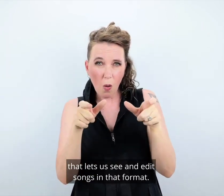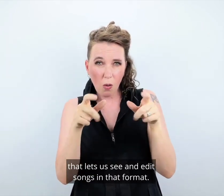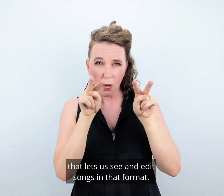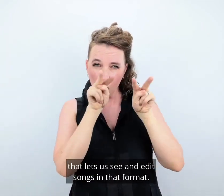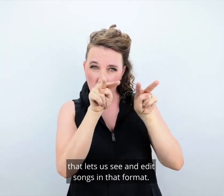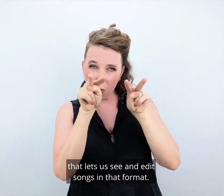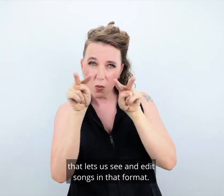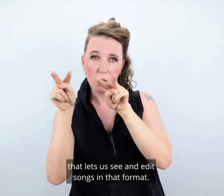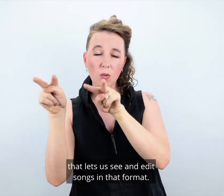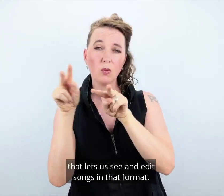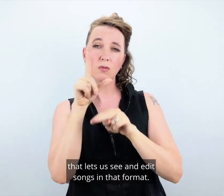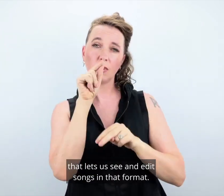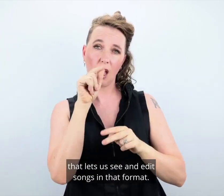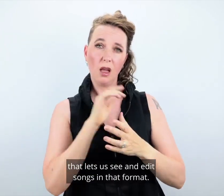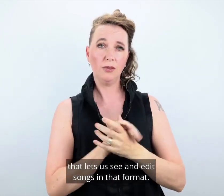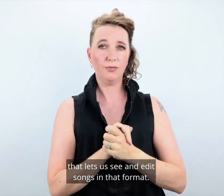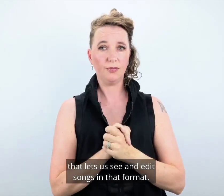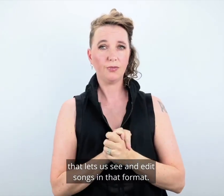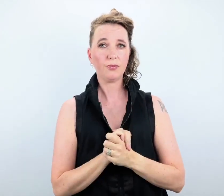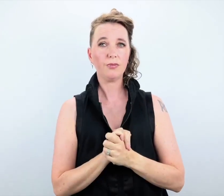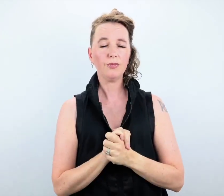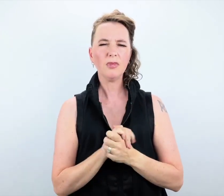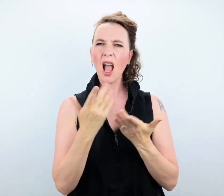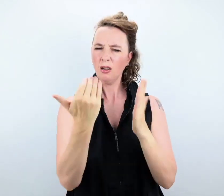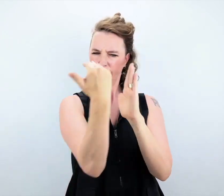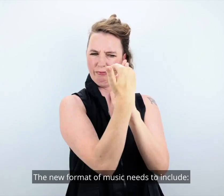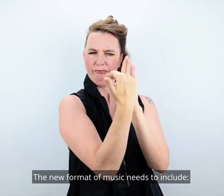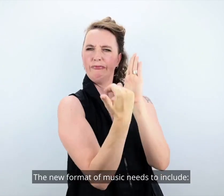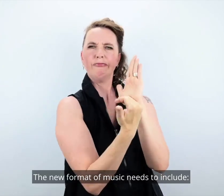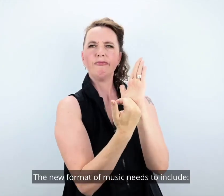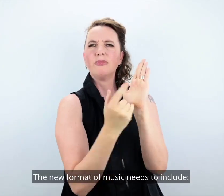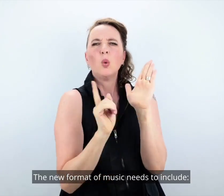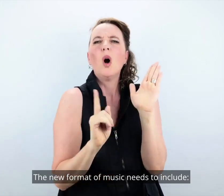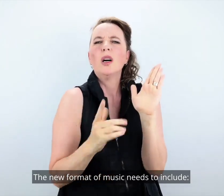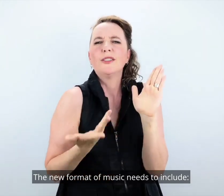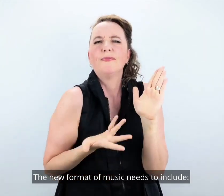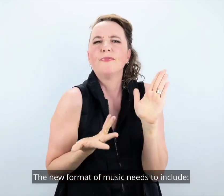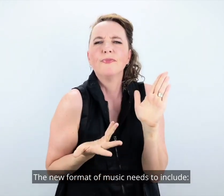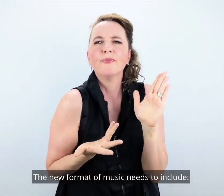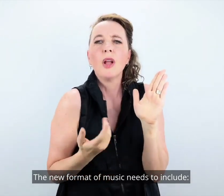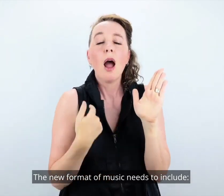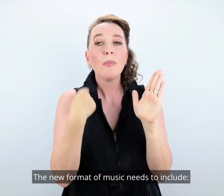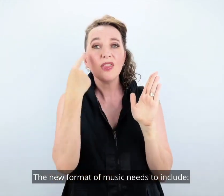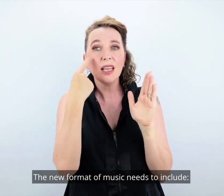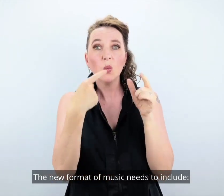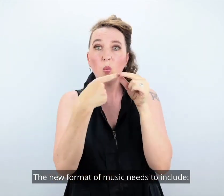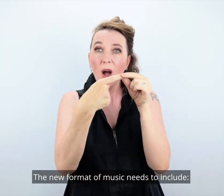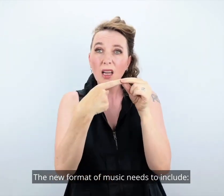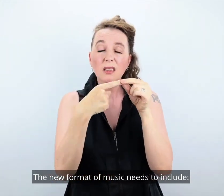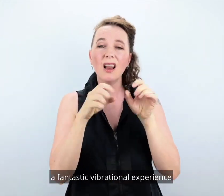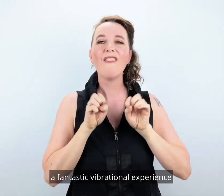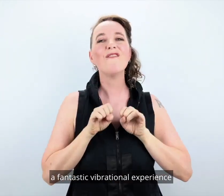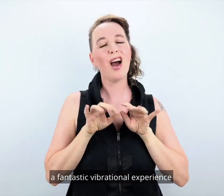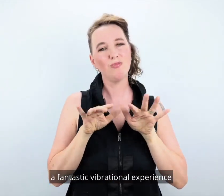songs in that format. The new format of music needs to include a fantastic